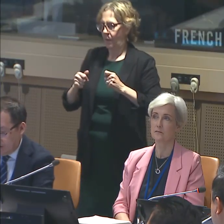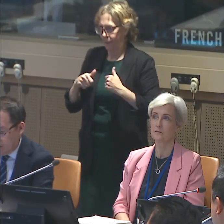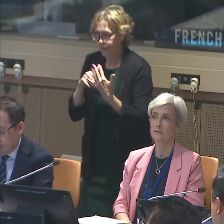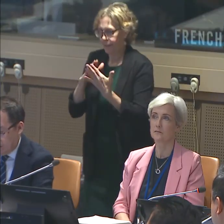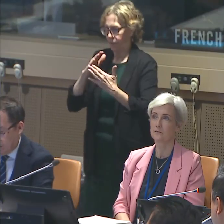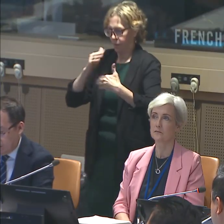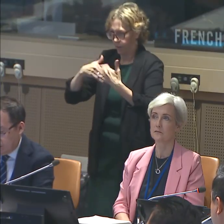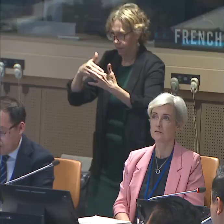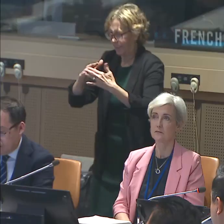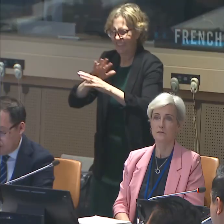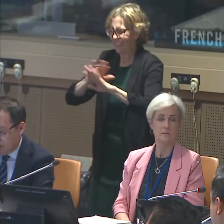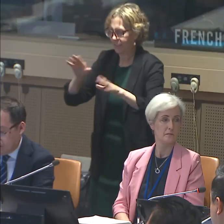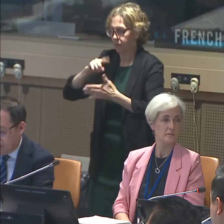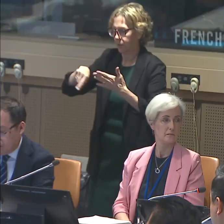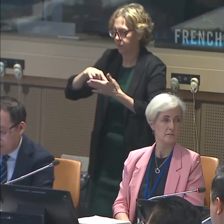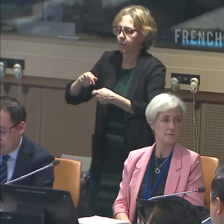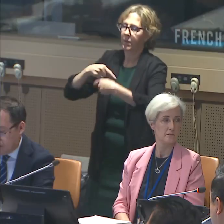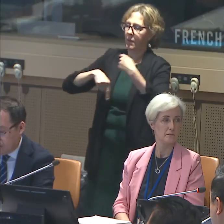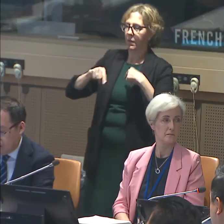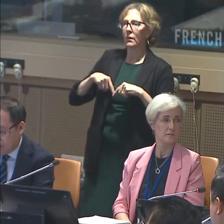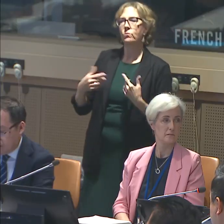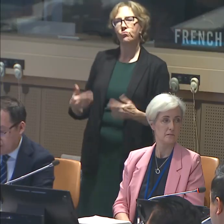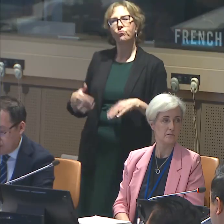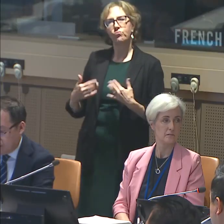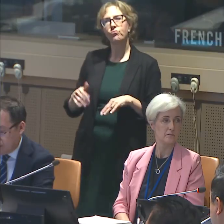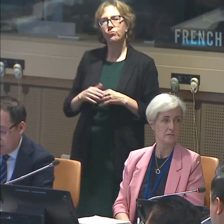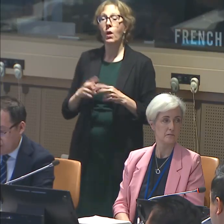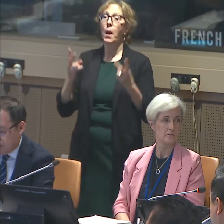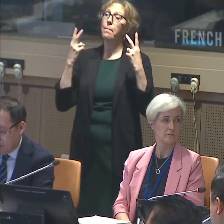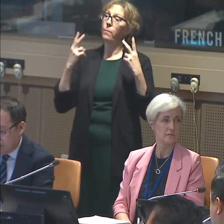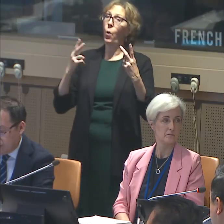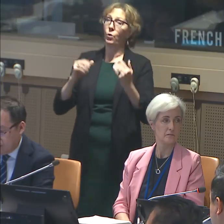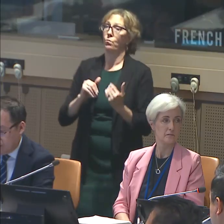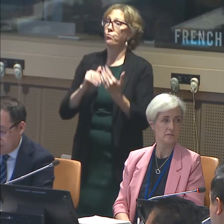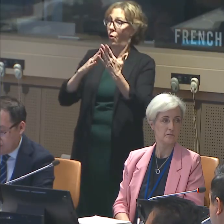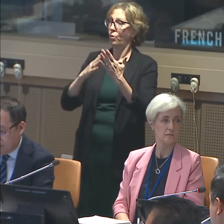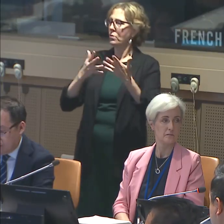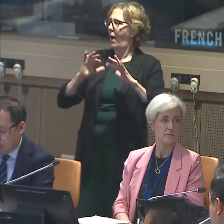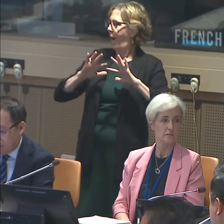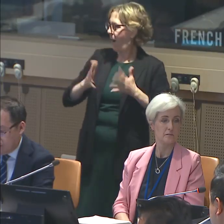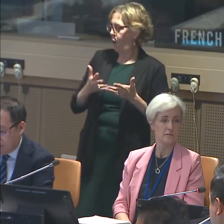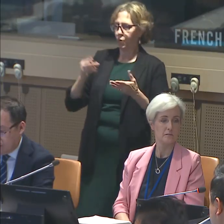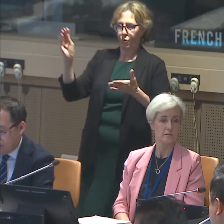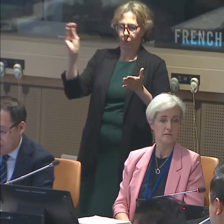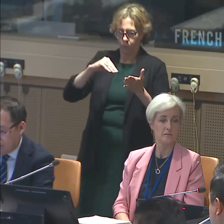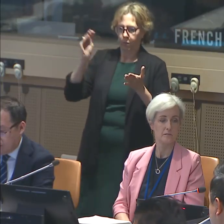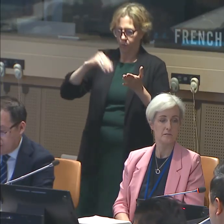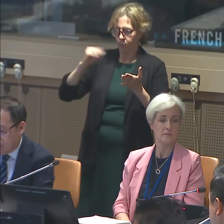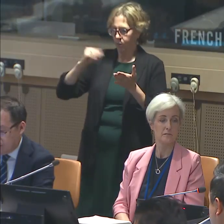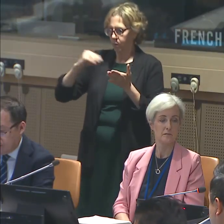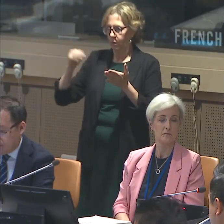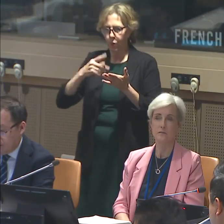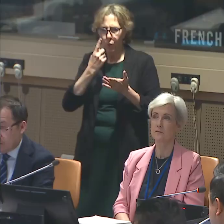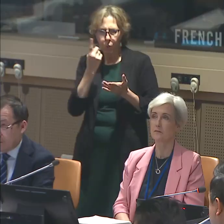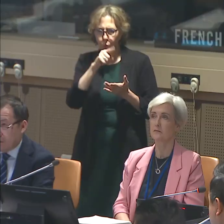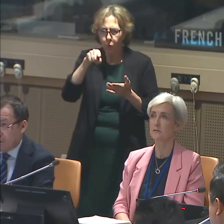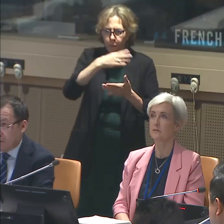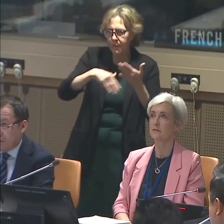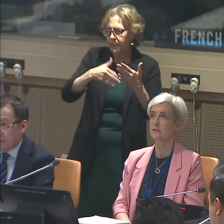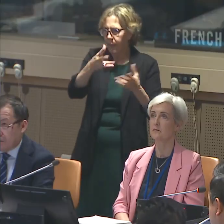core message. It's very important to do it, but you need to think that you are in for a long reform.